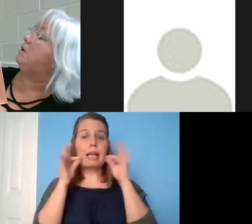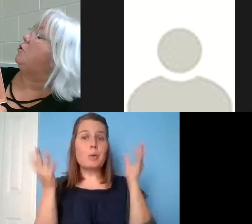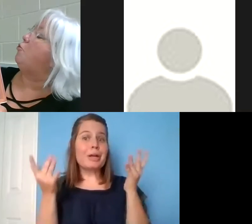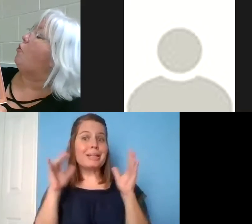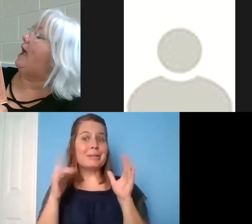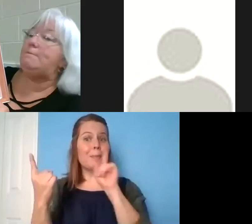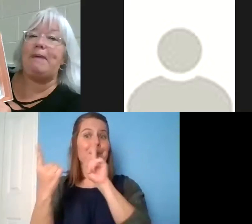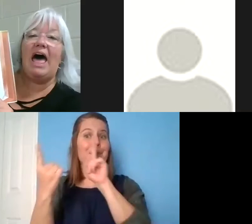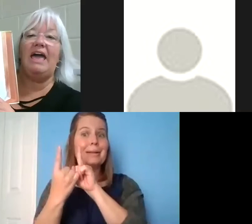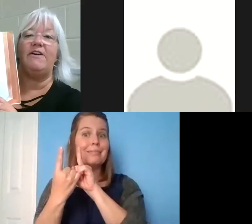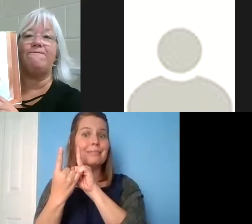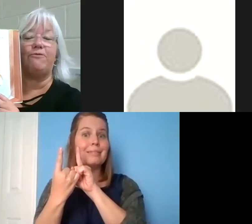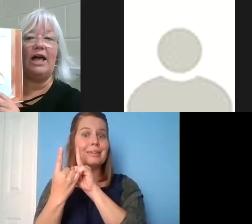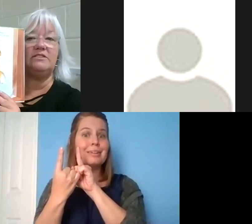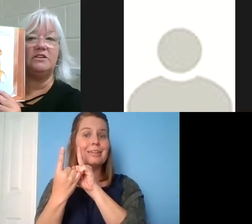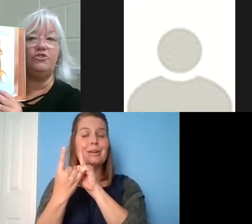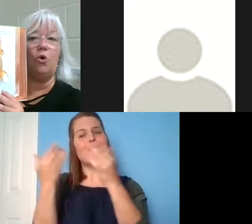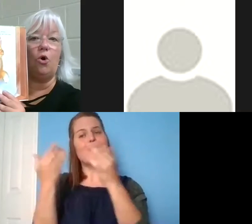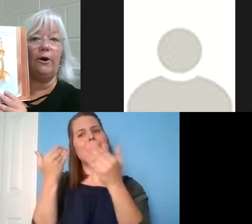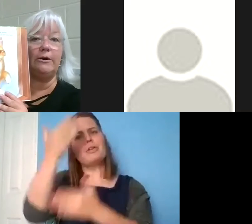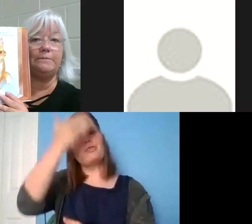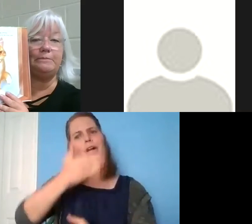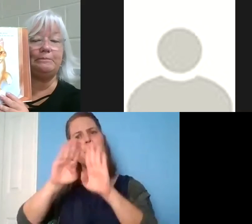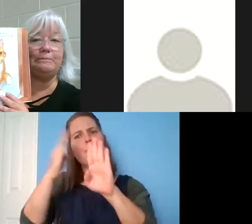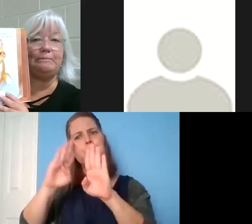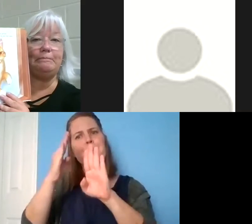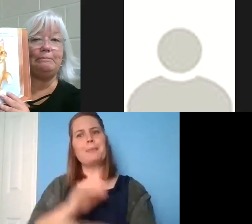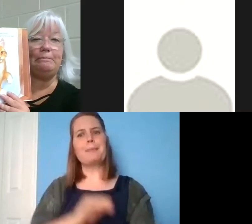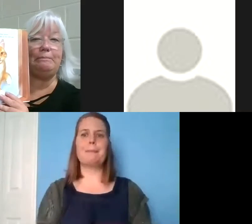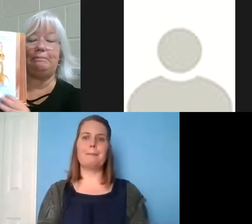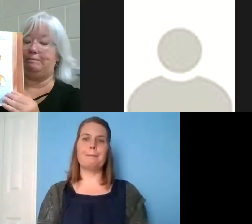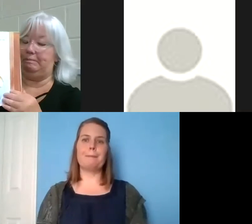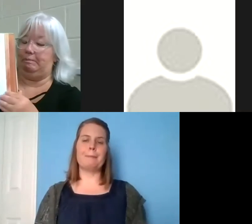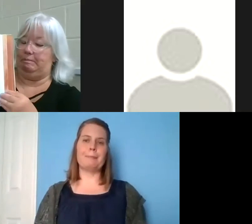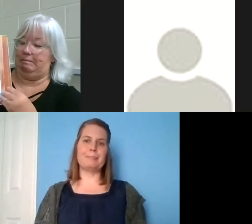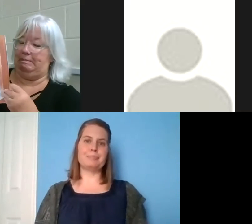them right by the front door.